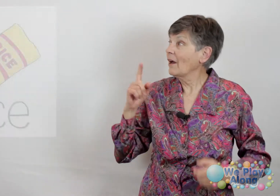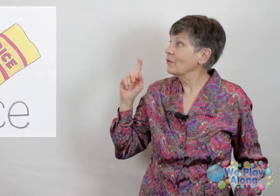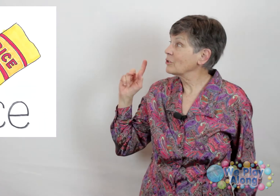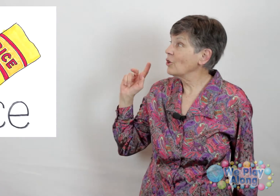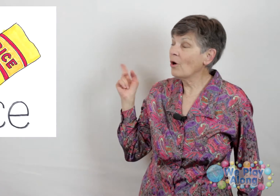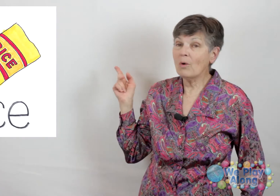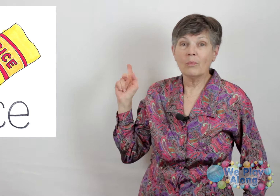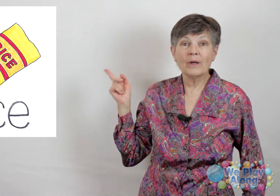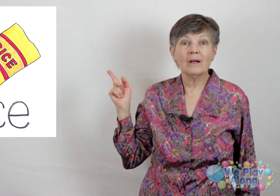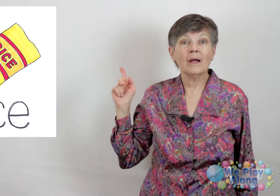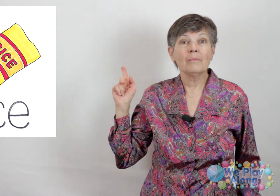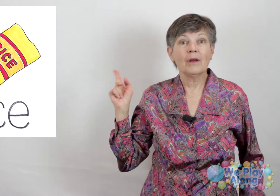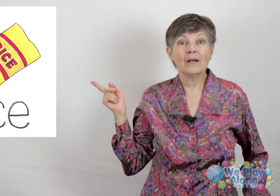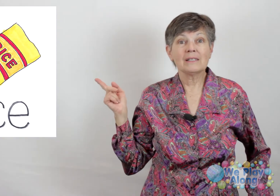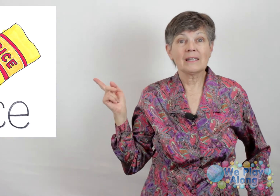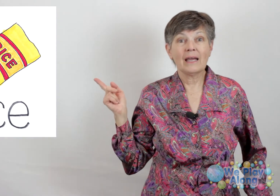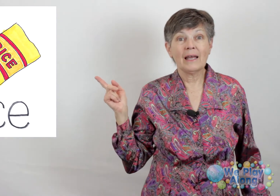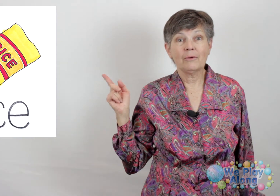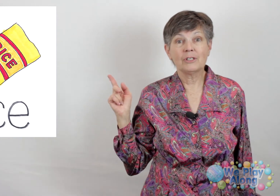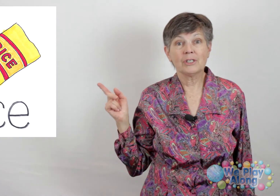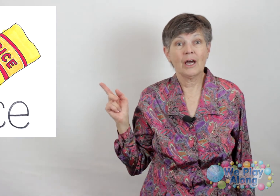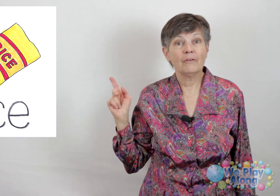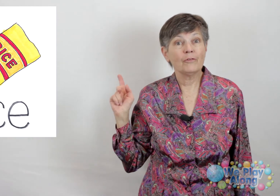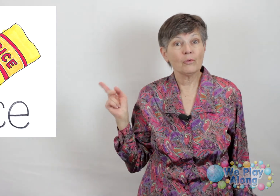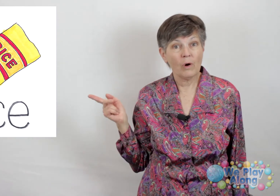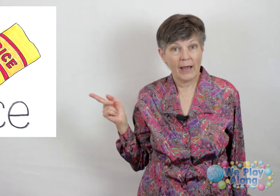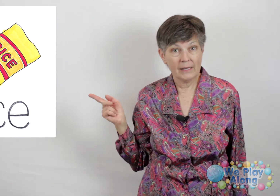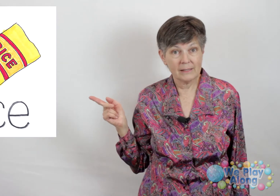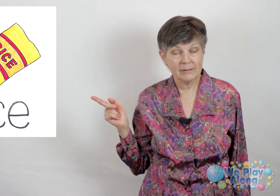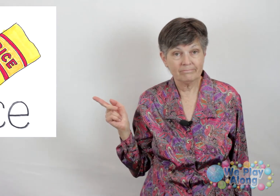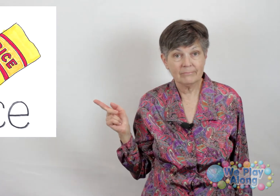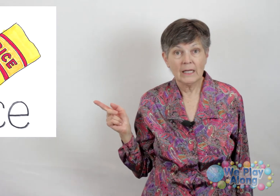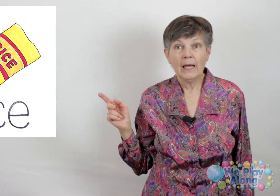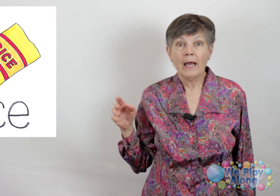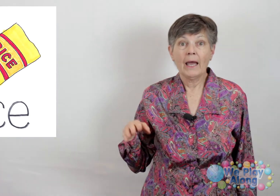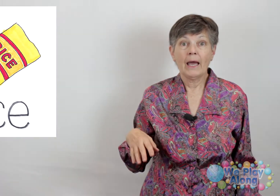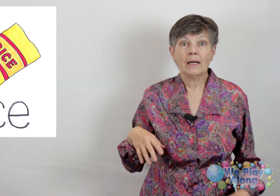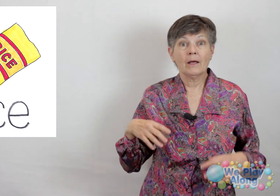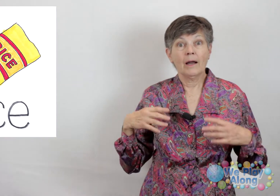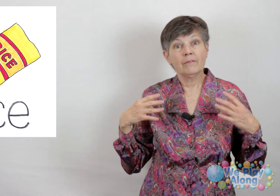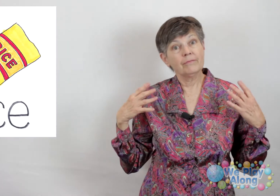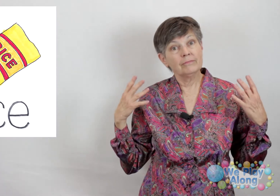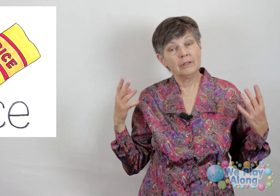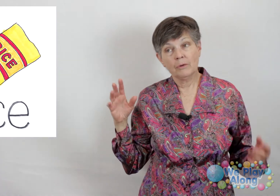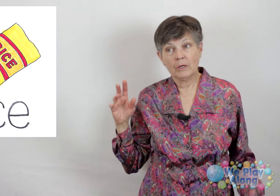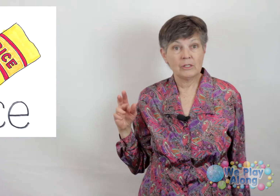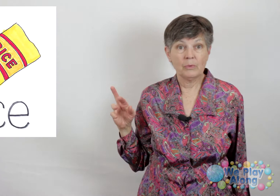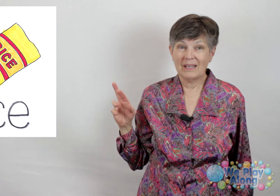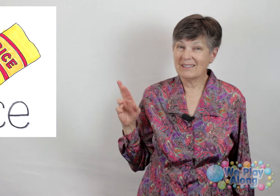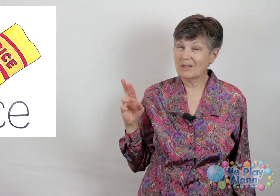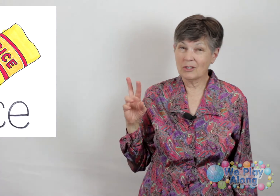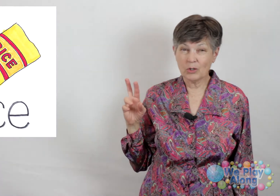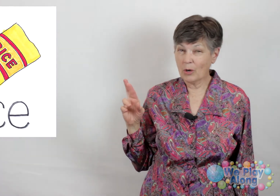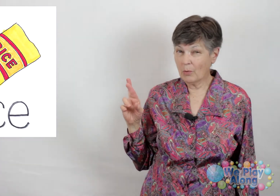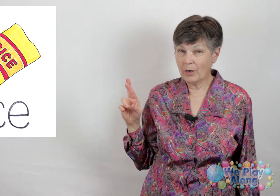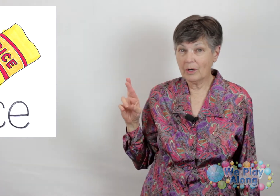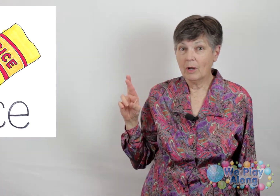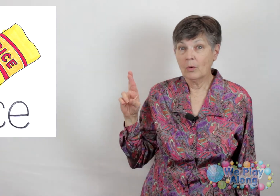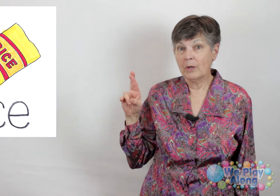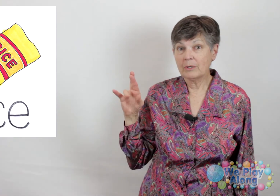there's no real American Sign Language sign for rice. And a lot of, because it's a short word, we would